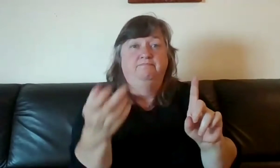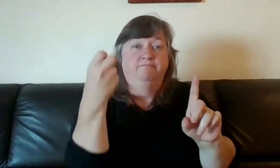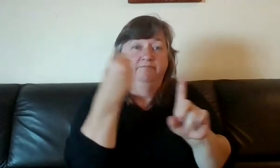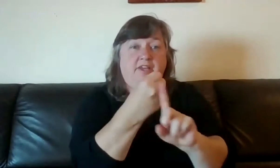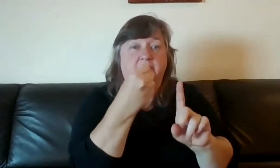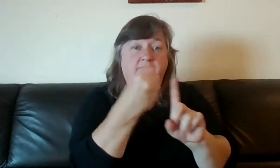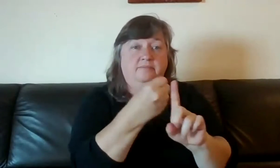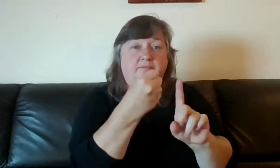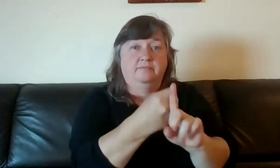Hit.